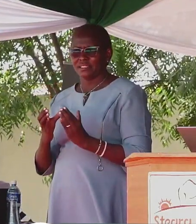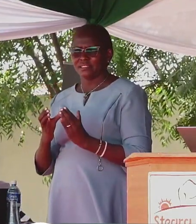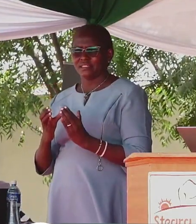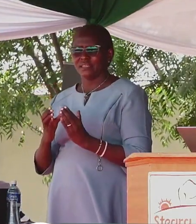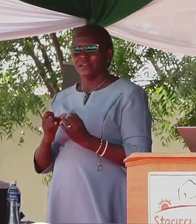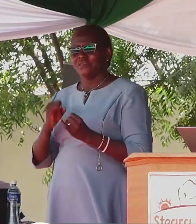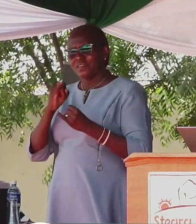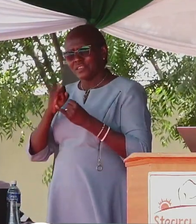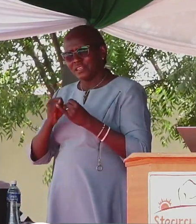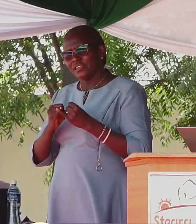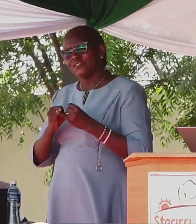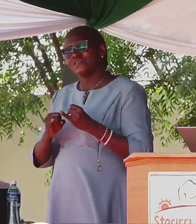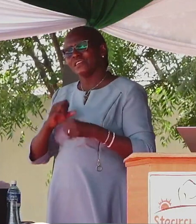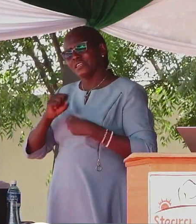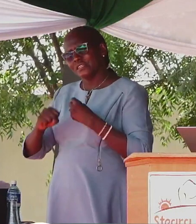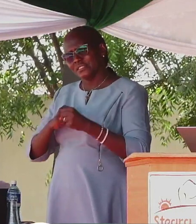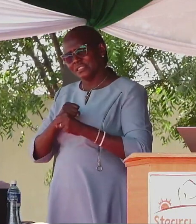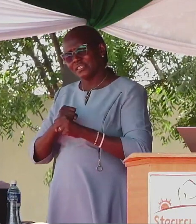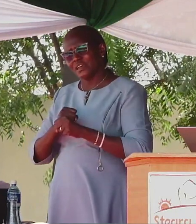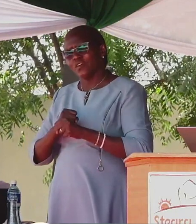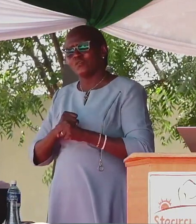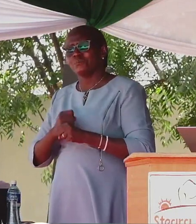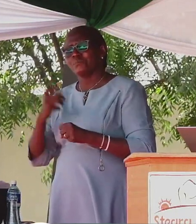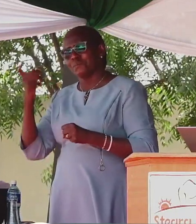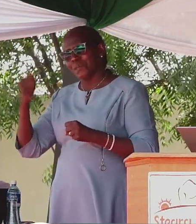end of this financial year,